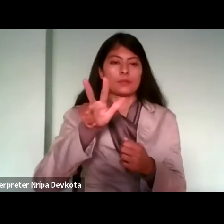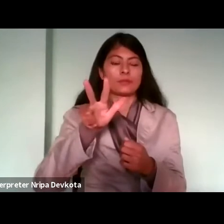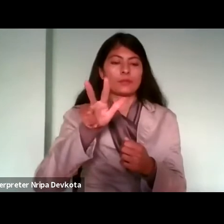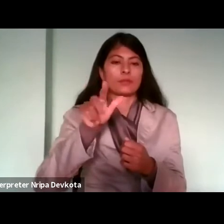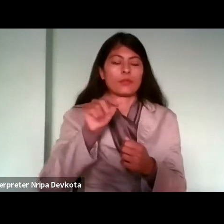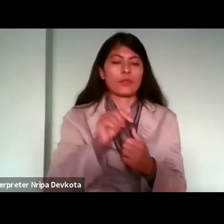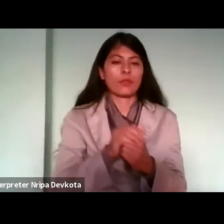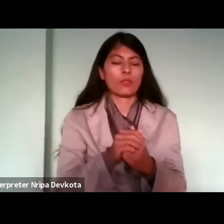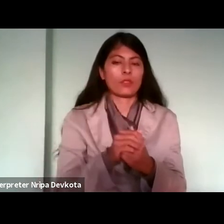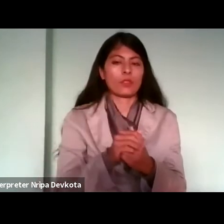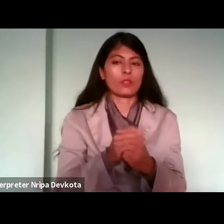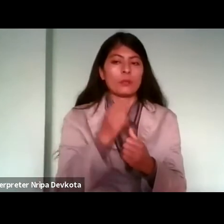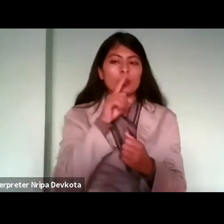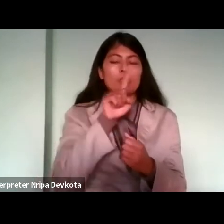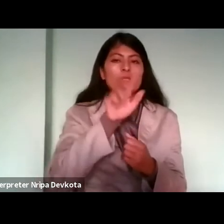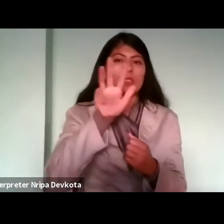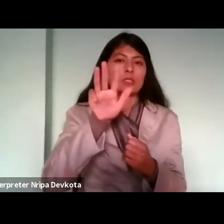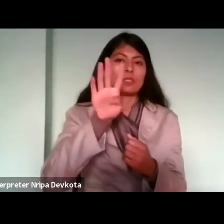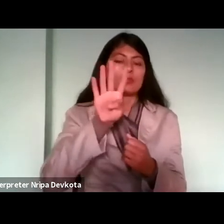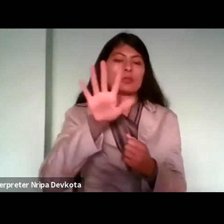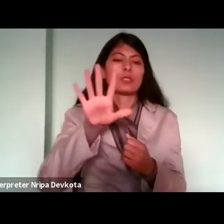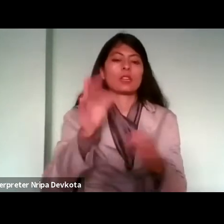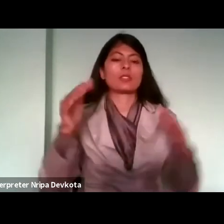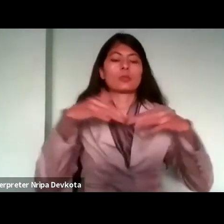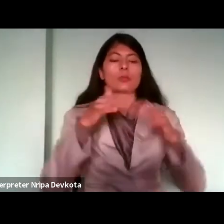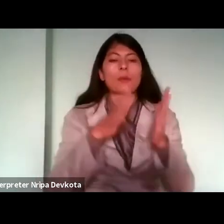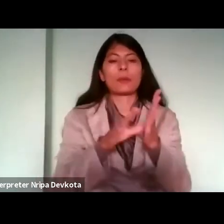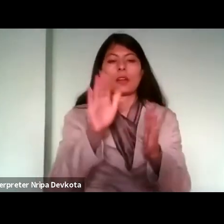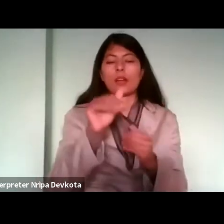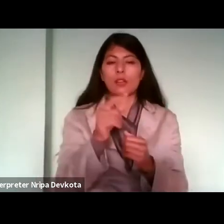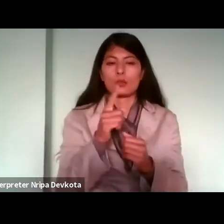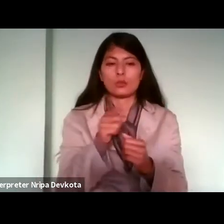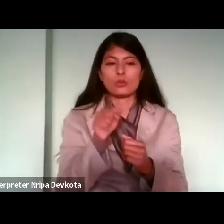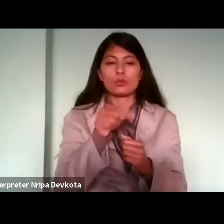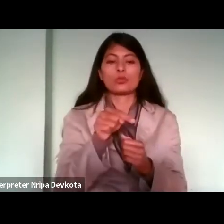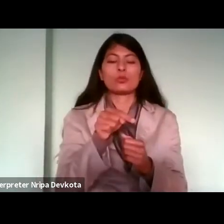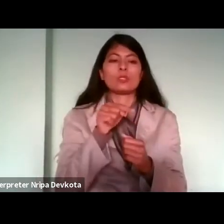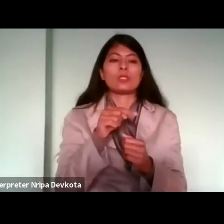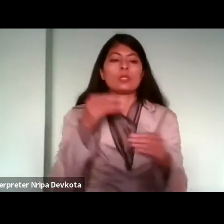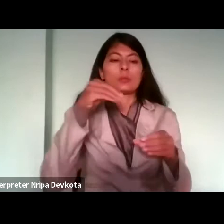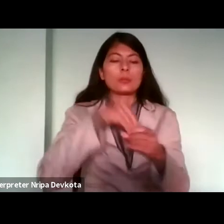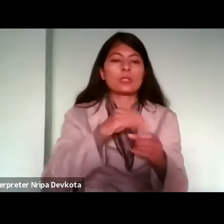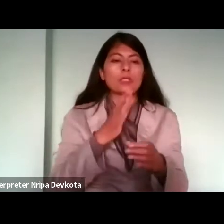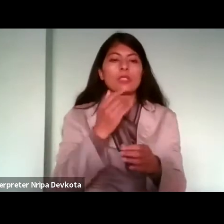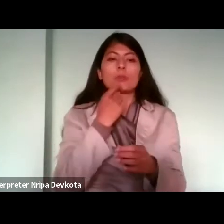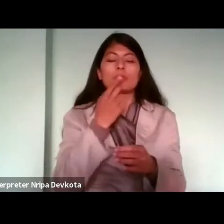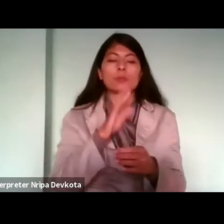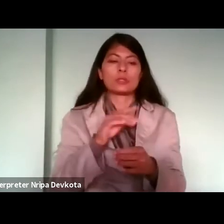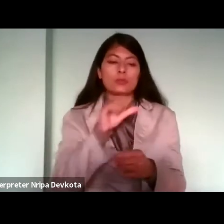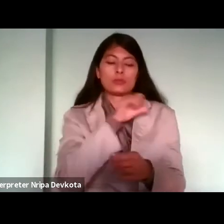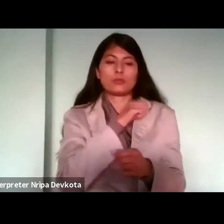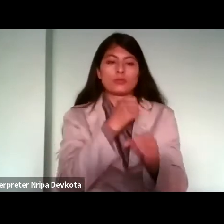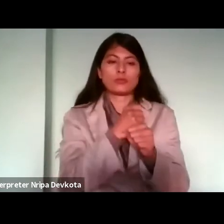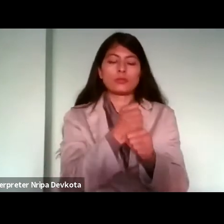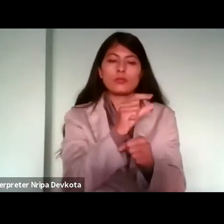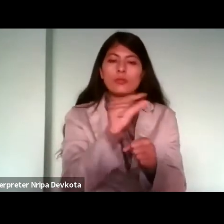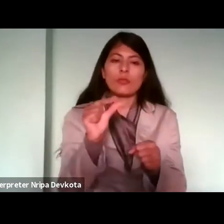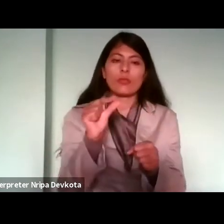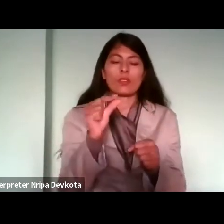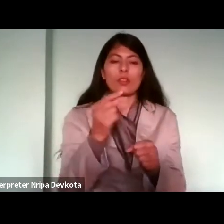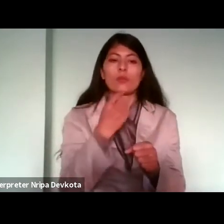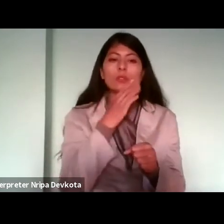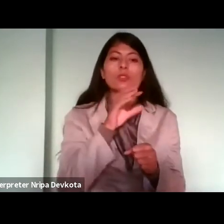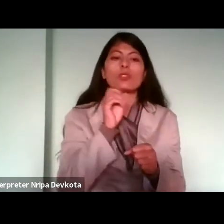from 1949 convention, which conflates trafficking and prostitution and does not define